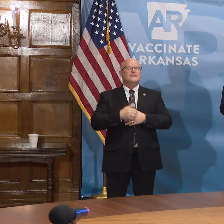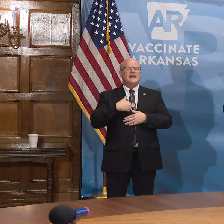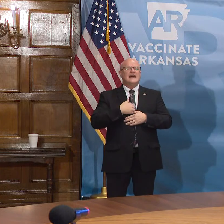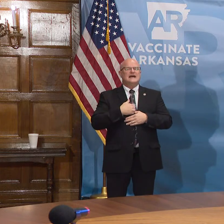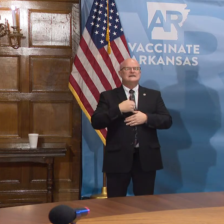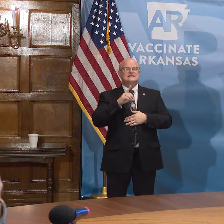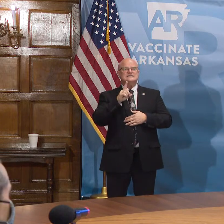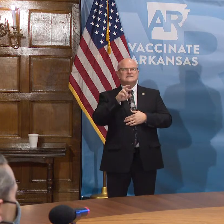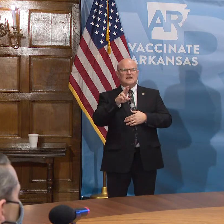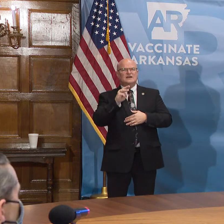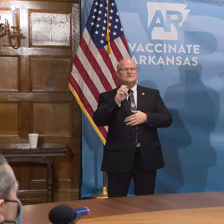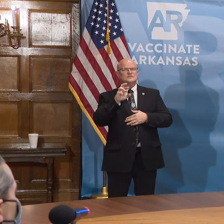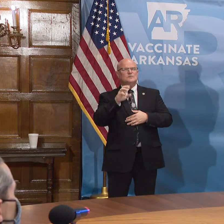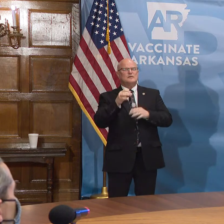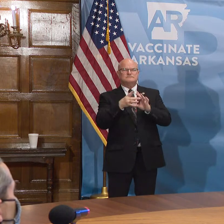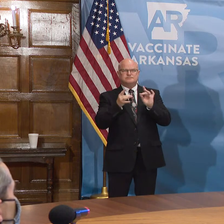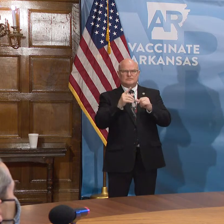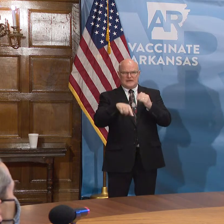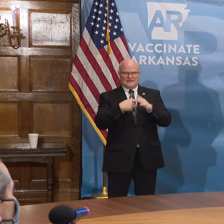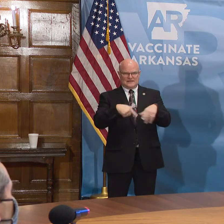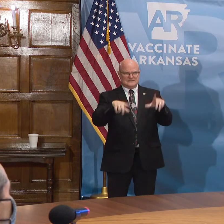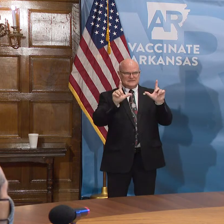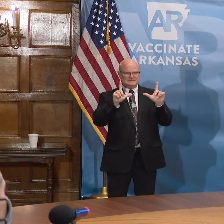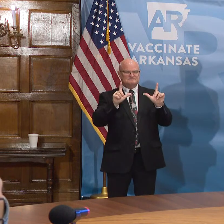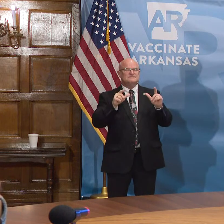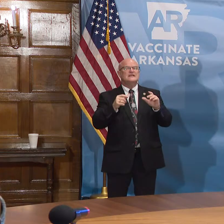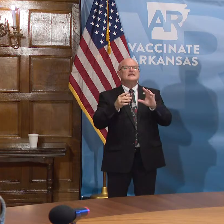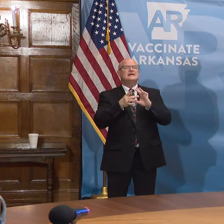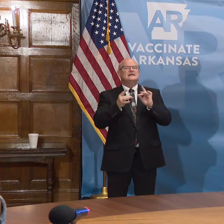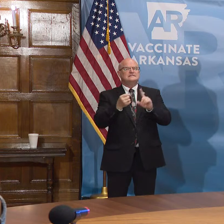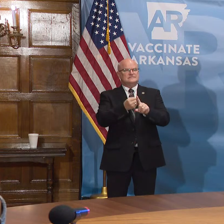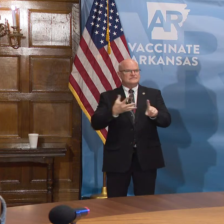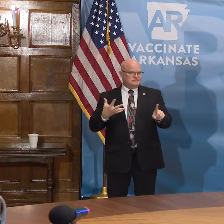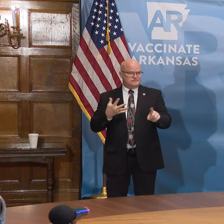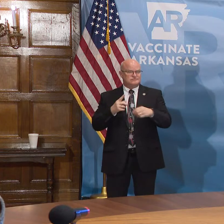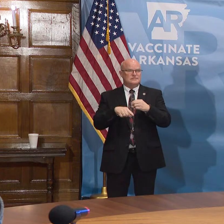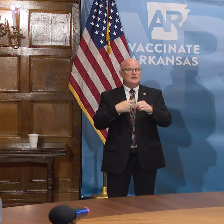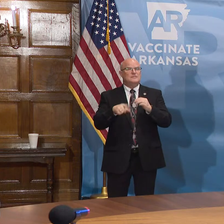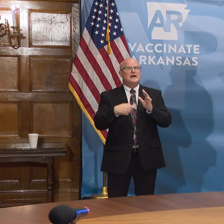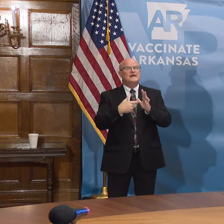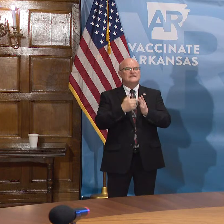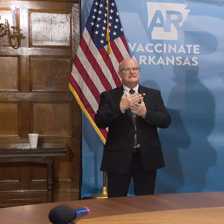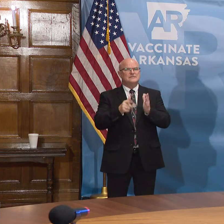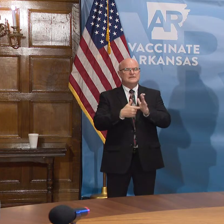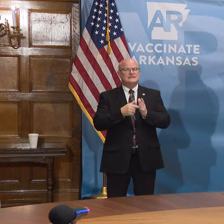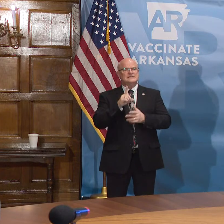Dr. Romero speak to. He wants to elaborate on some of this. So Dr. Romero.